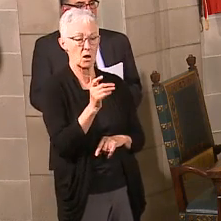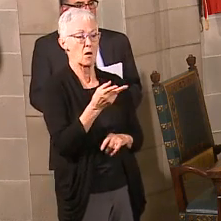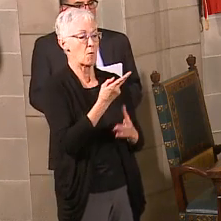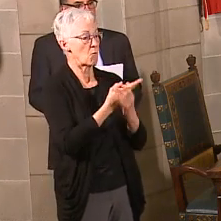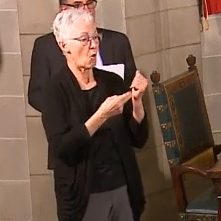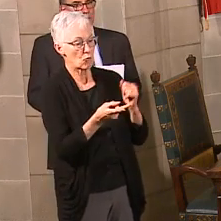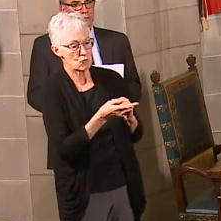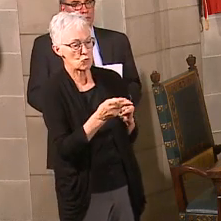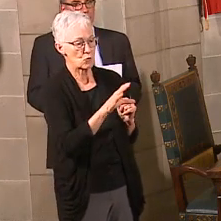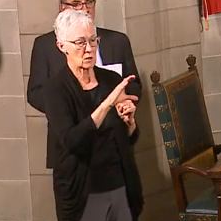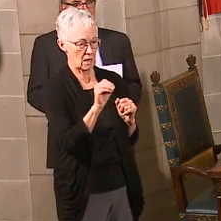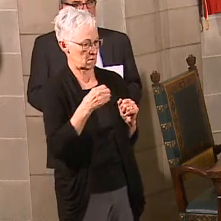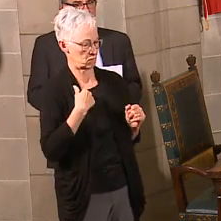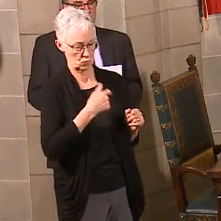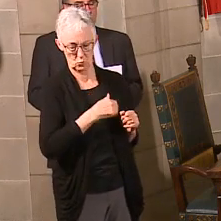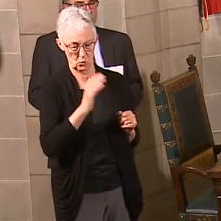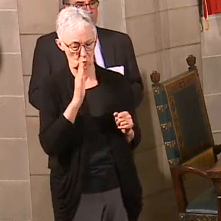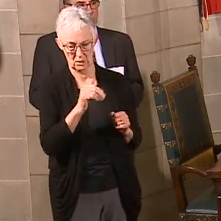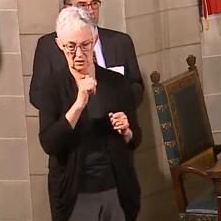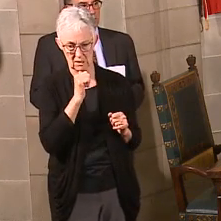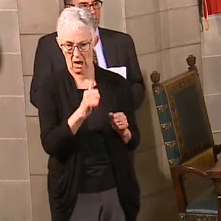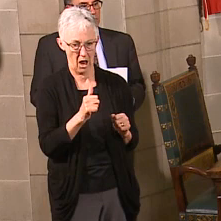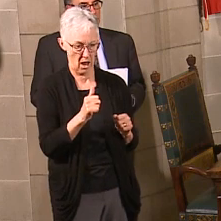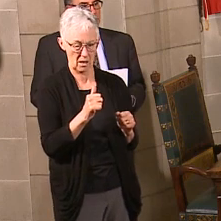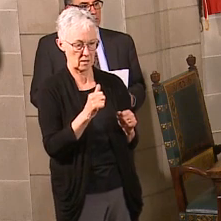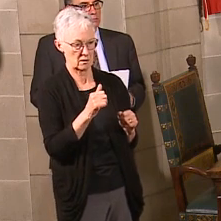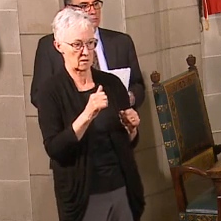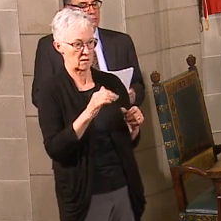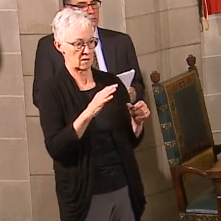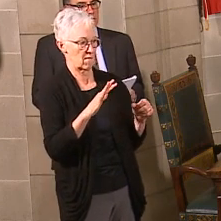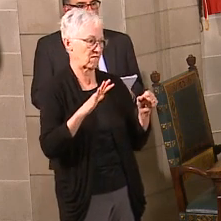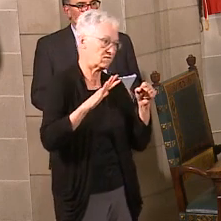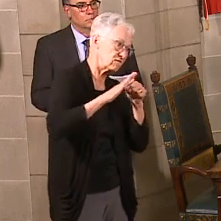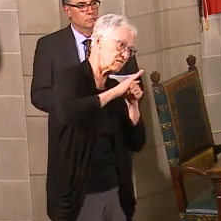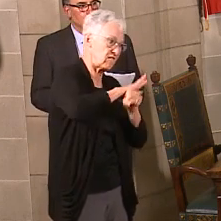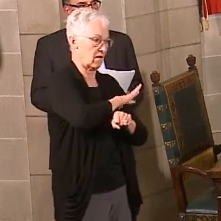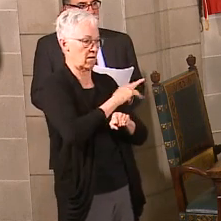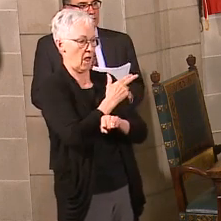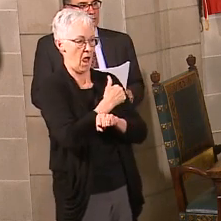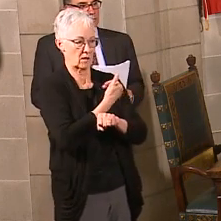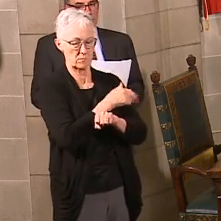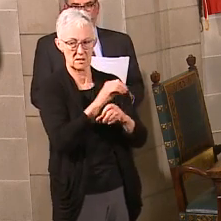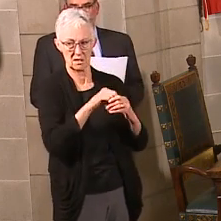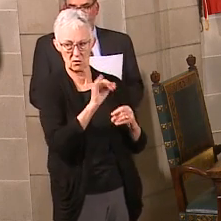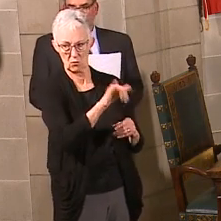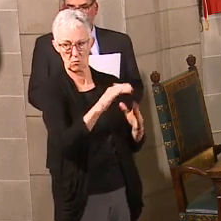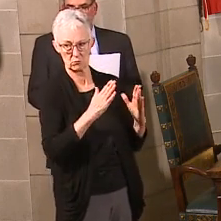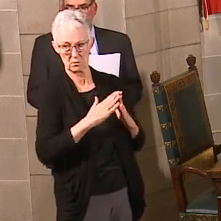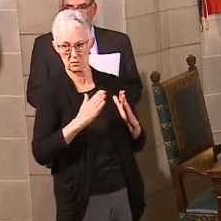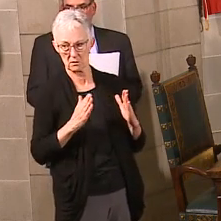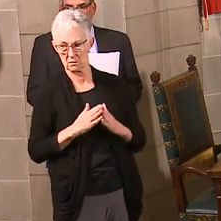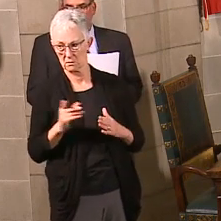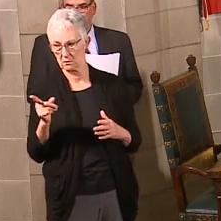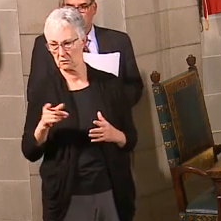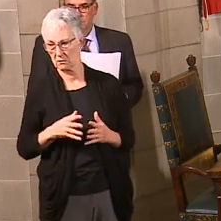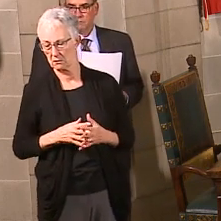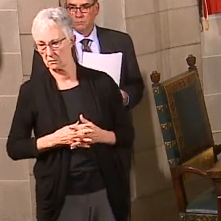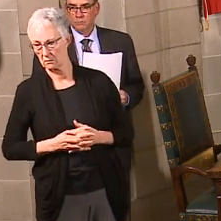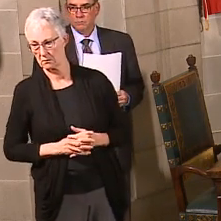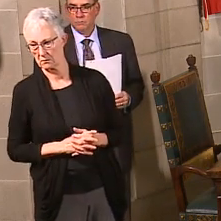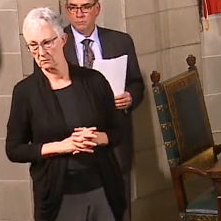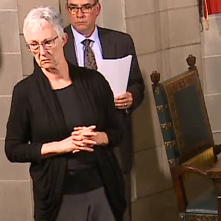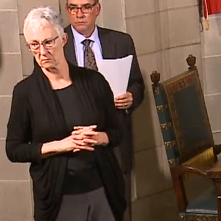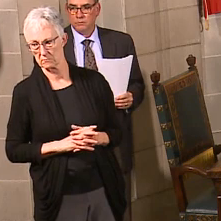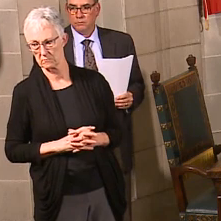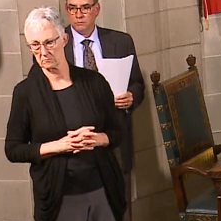of overwhelming the healthcare system, and that's what we're really watching, is to make sure we don't do that. Taylor, do you have additional questions? Steve White wants to know, what